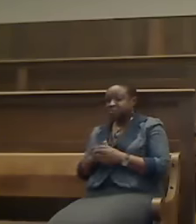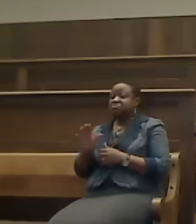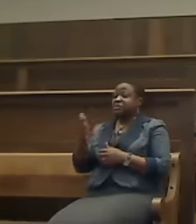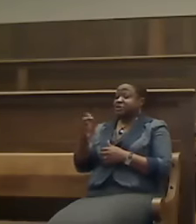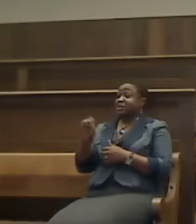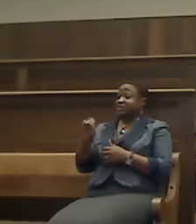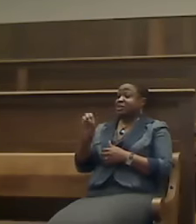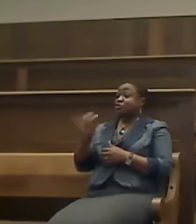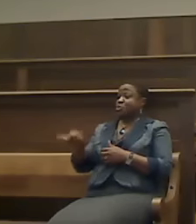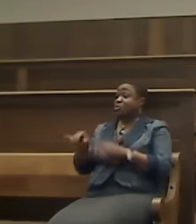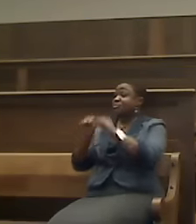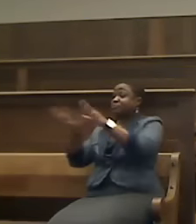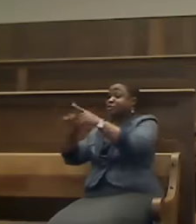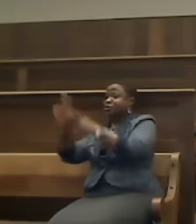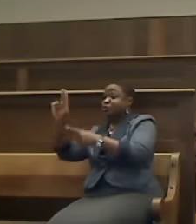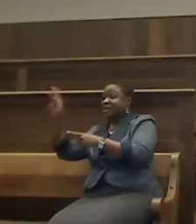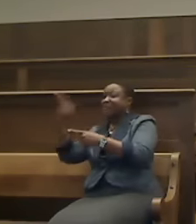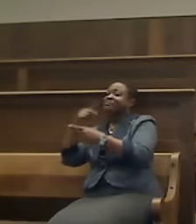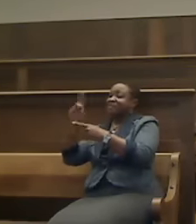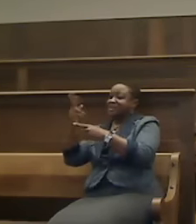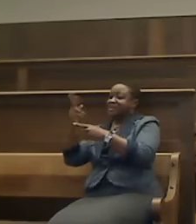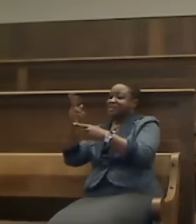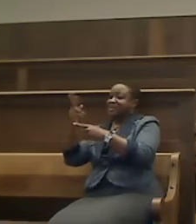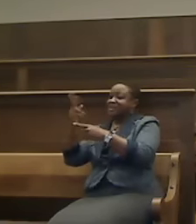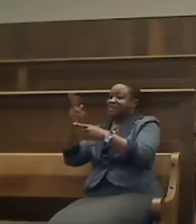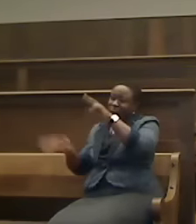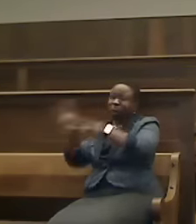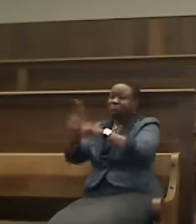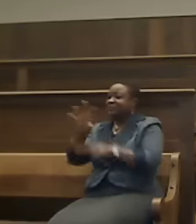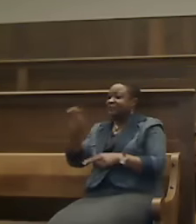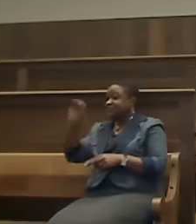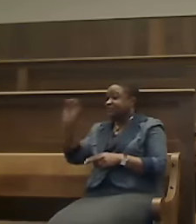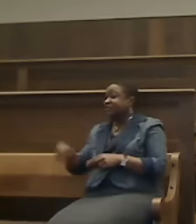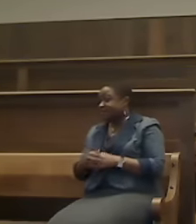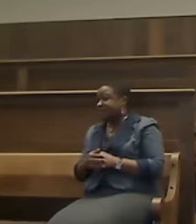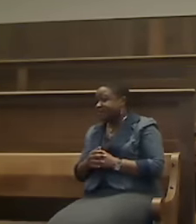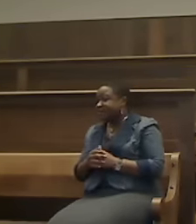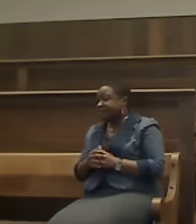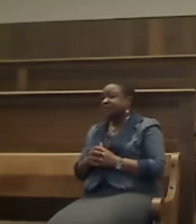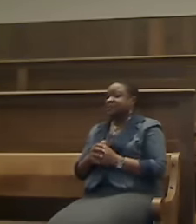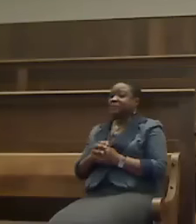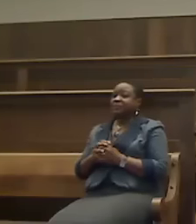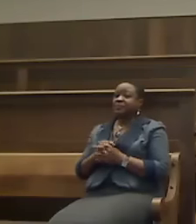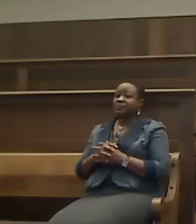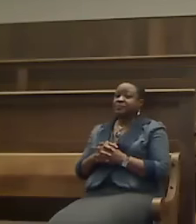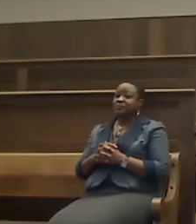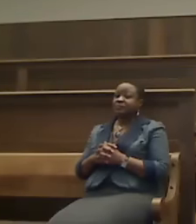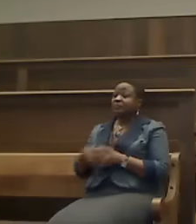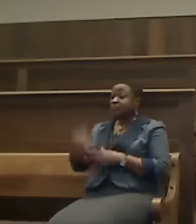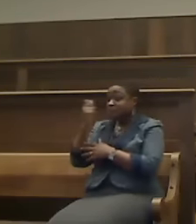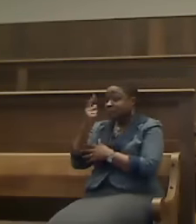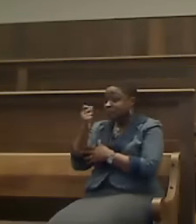was introduced to the UK, soy allergies skyrocketed by 50%. We have the fact that